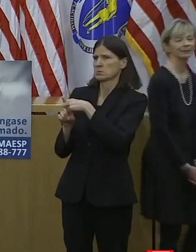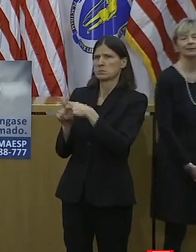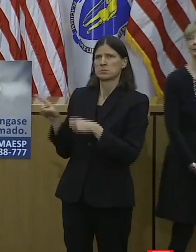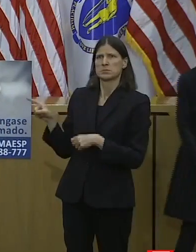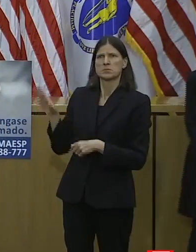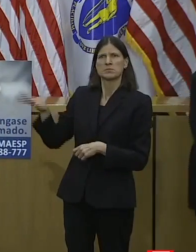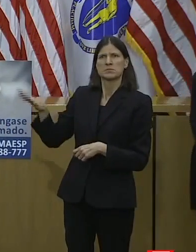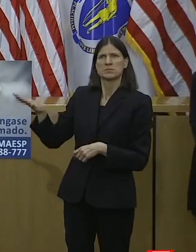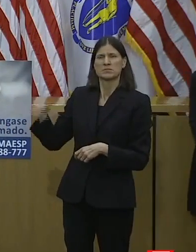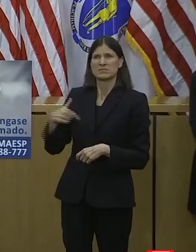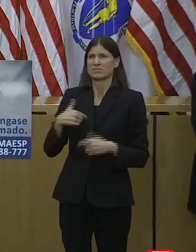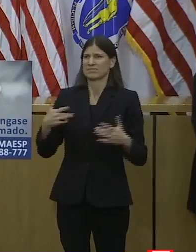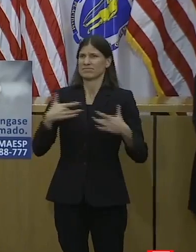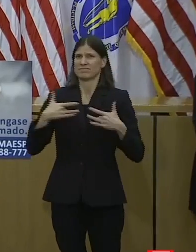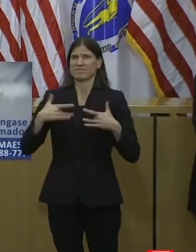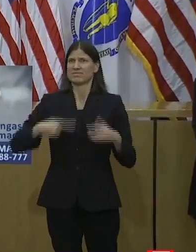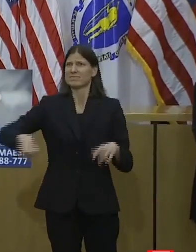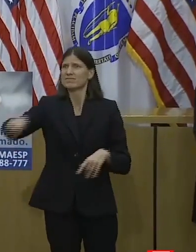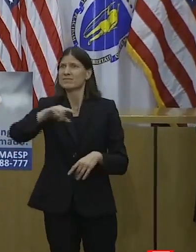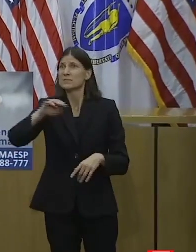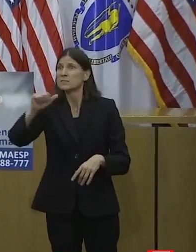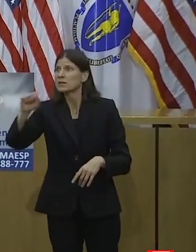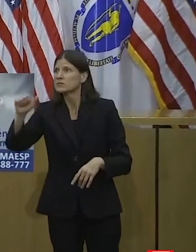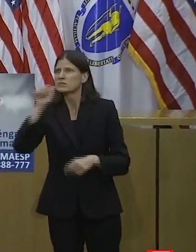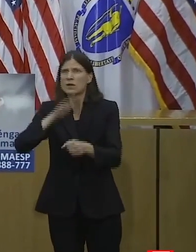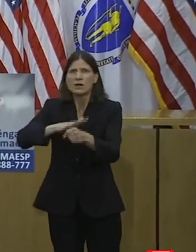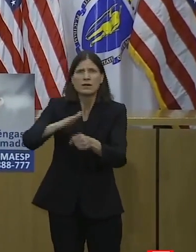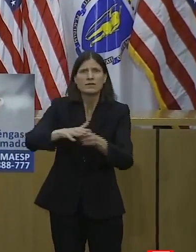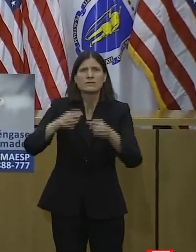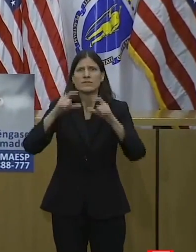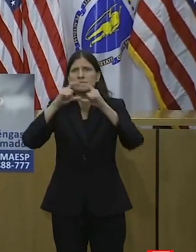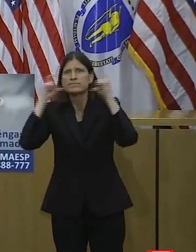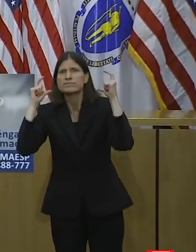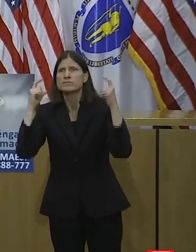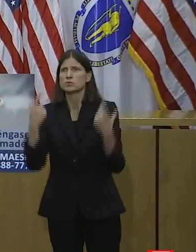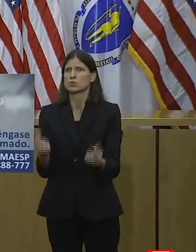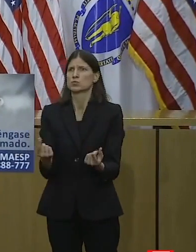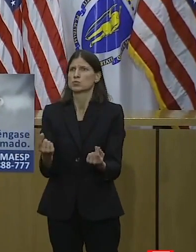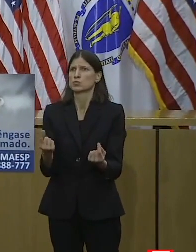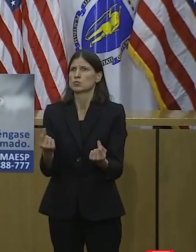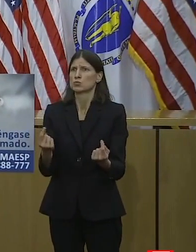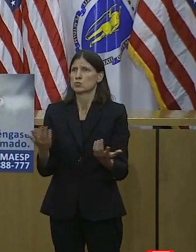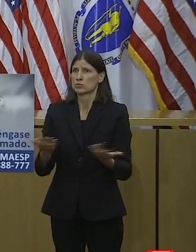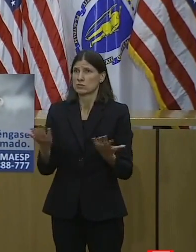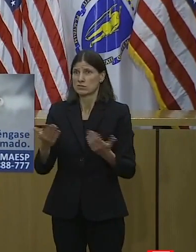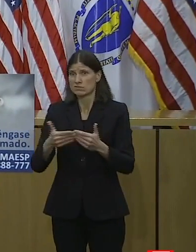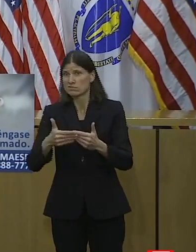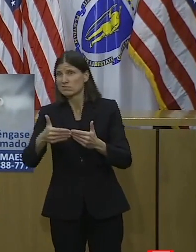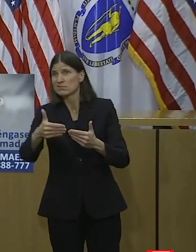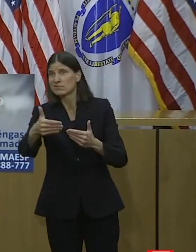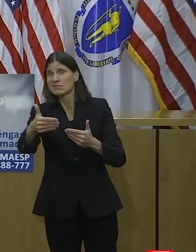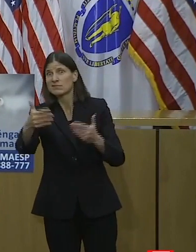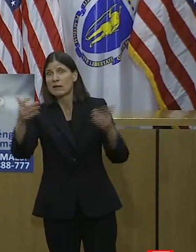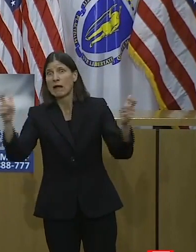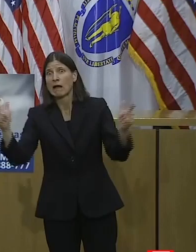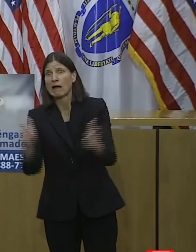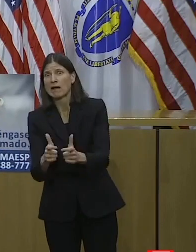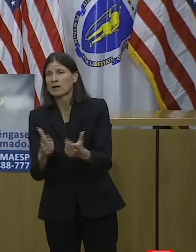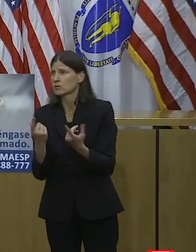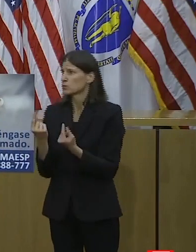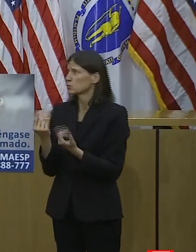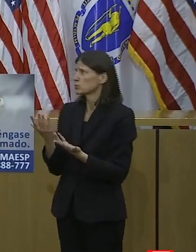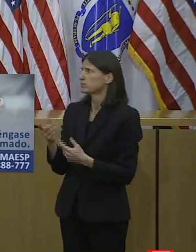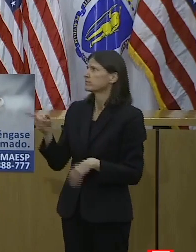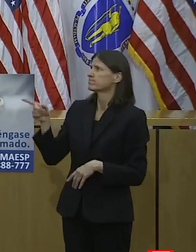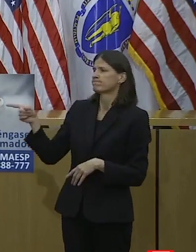satisfied Massachusetts has what it needs, or this is an ongoing process? Well, I guess what I would say is that I will never be satisfied